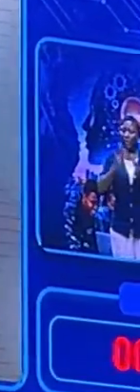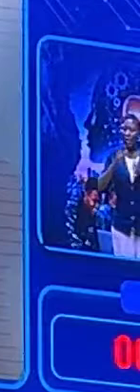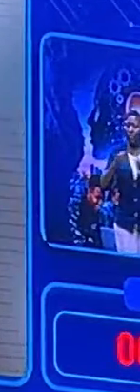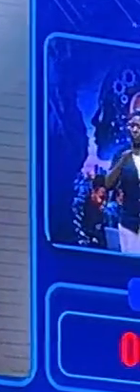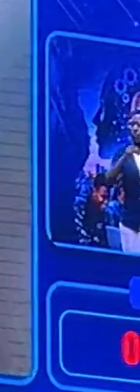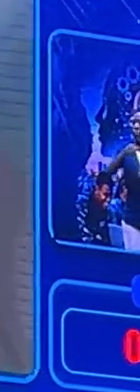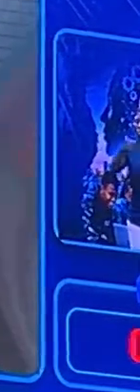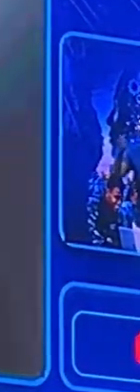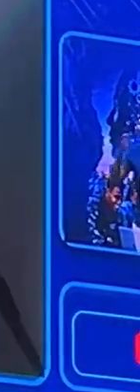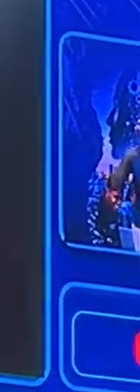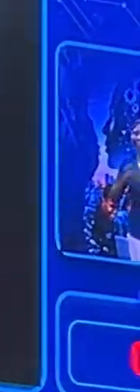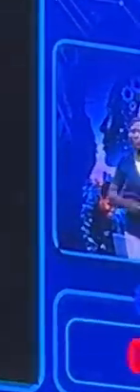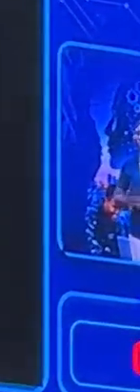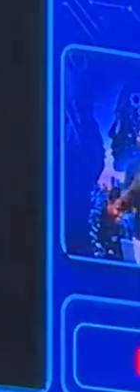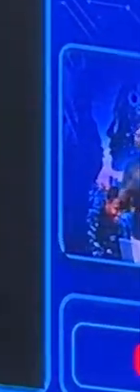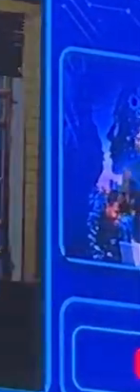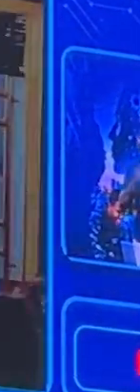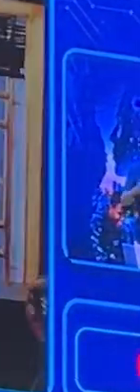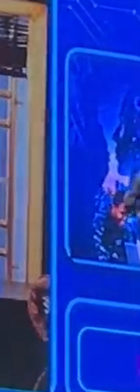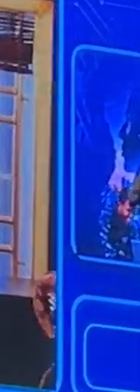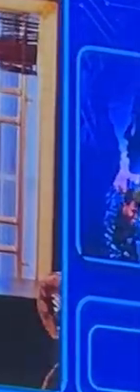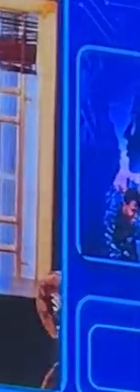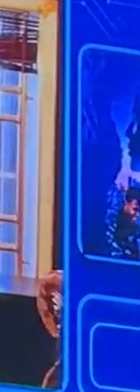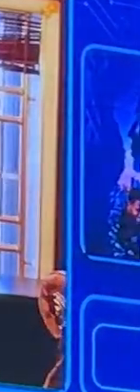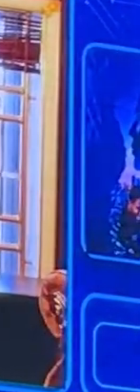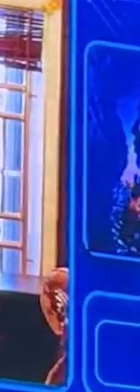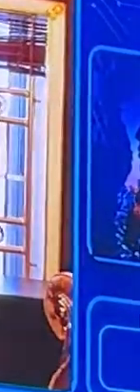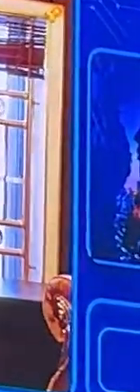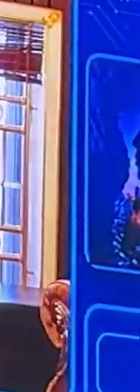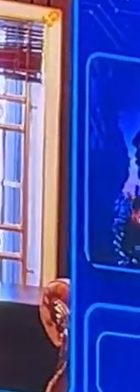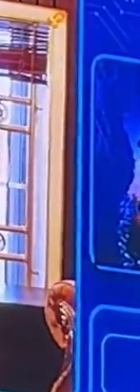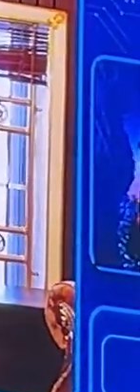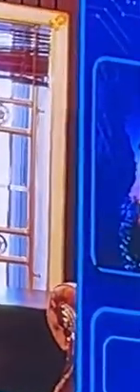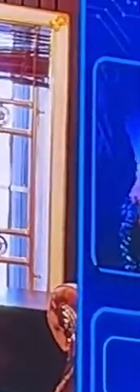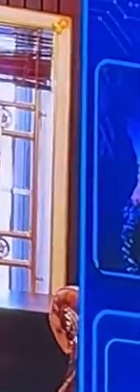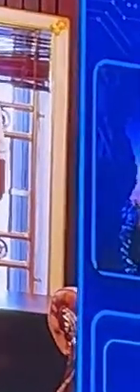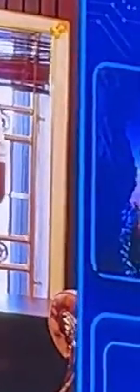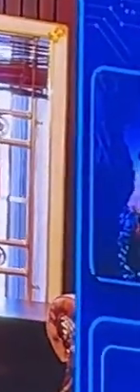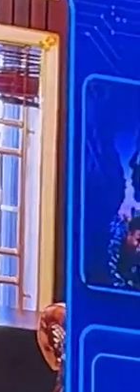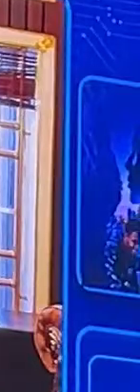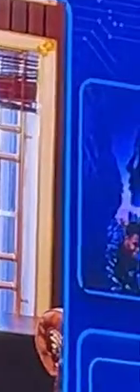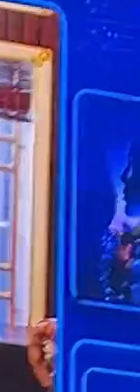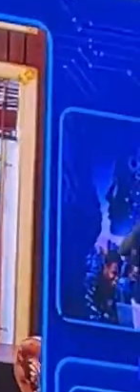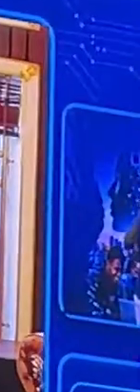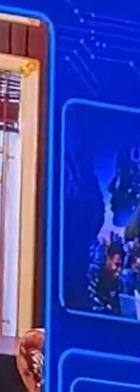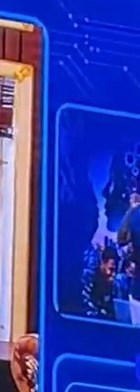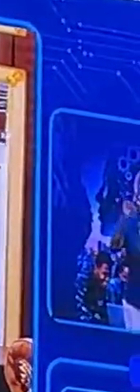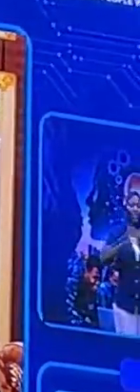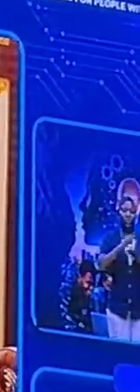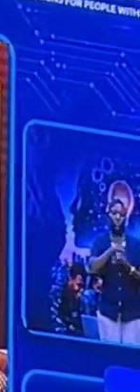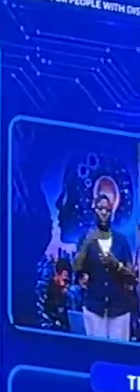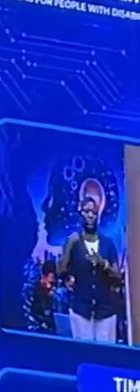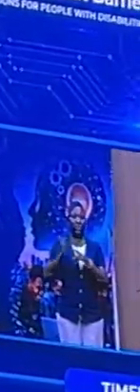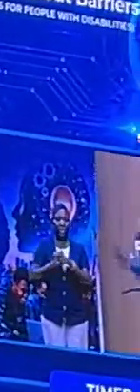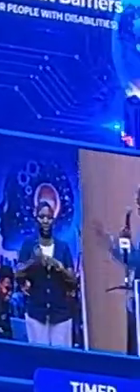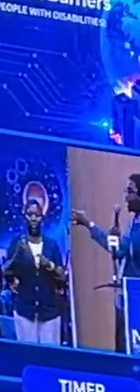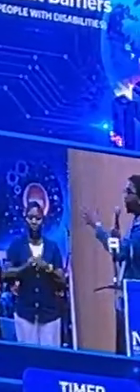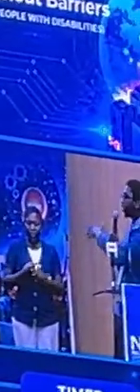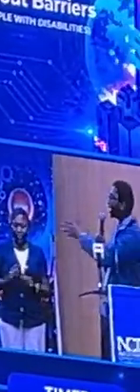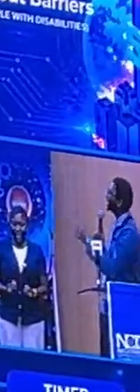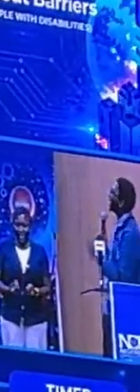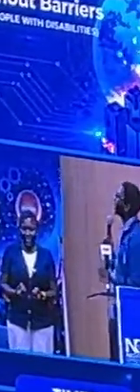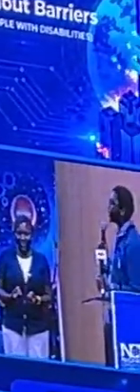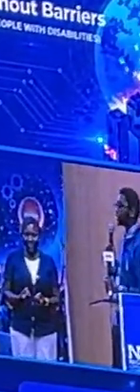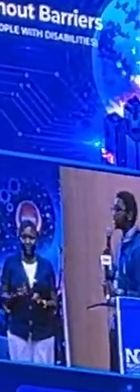we then moved on to gesture recognition with the high-performance AI layer that we trained from scratch. And as you can see here, it's highly accurate and it's